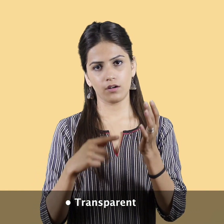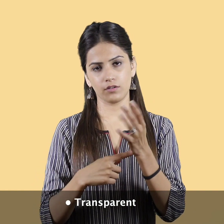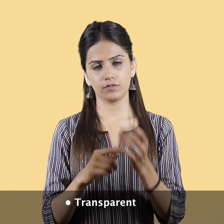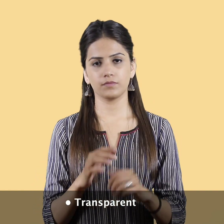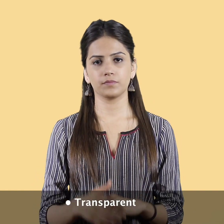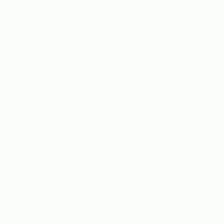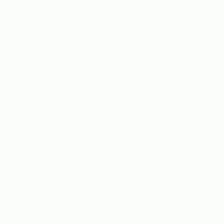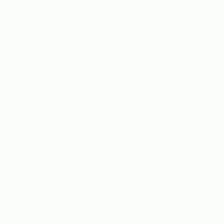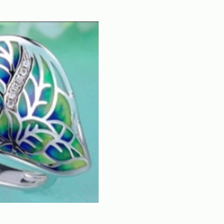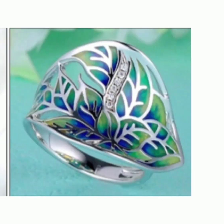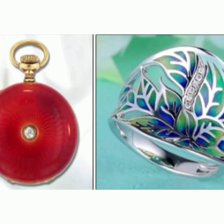transparent.